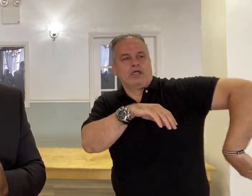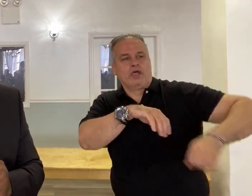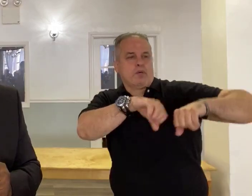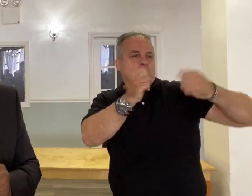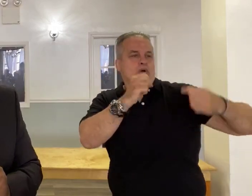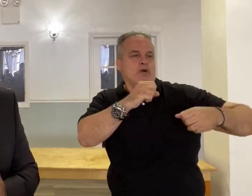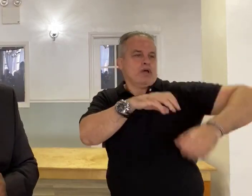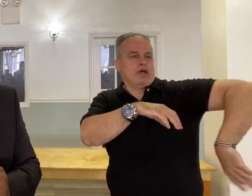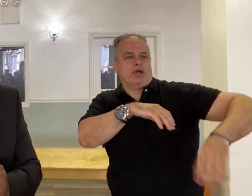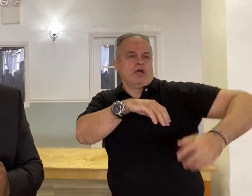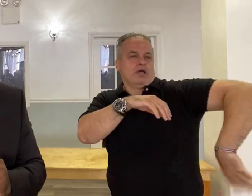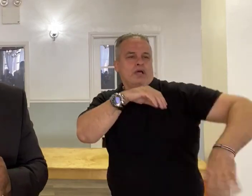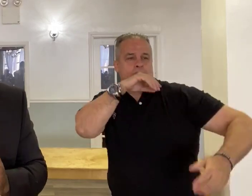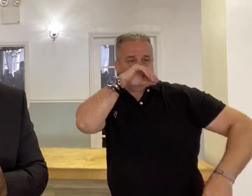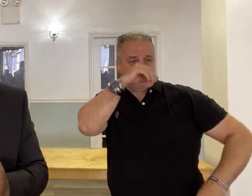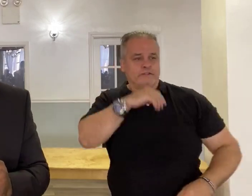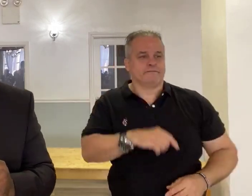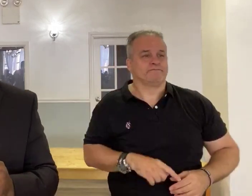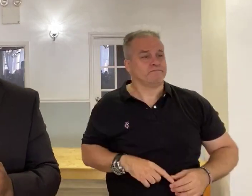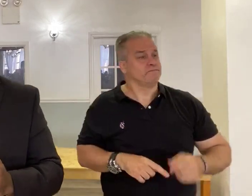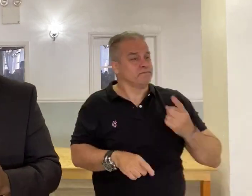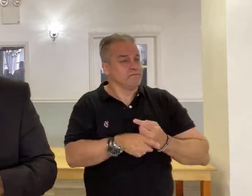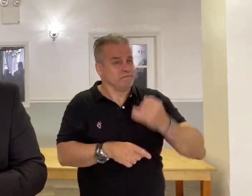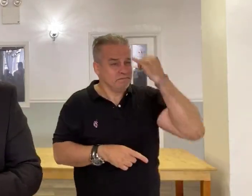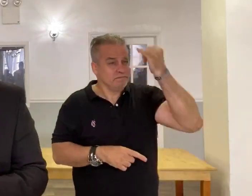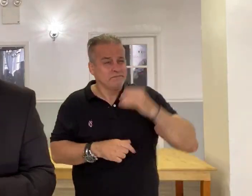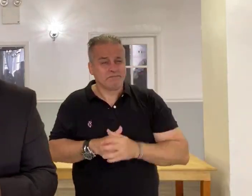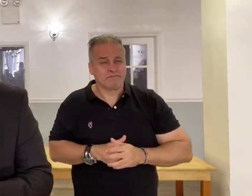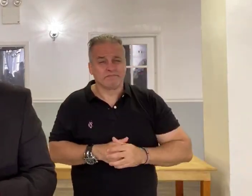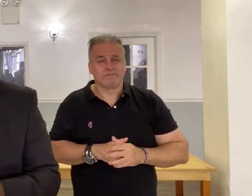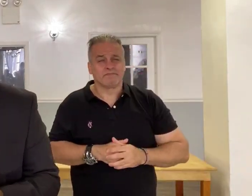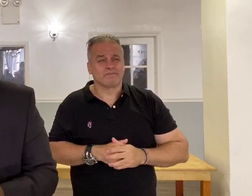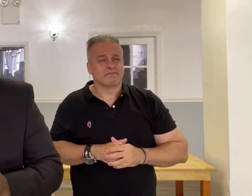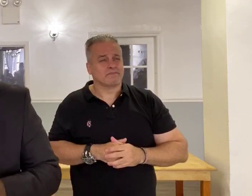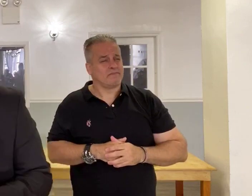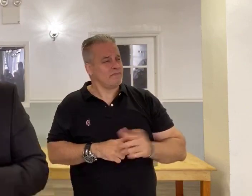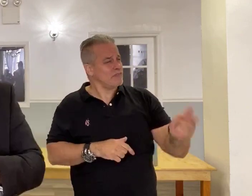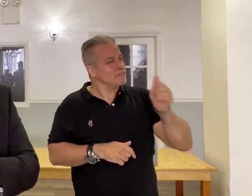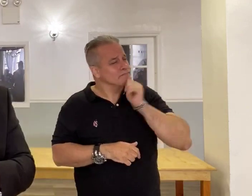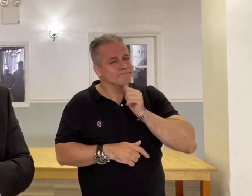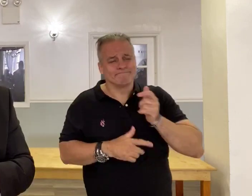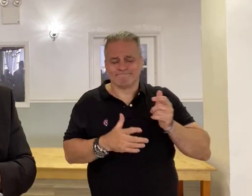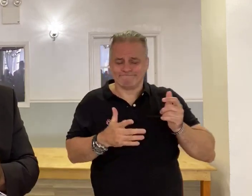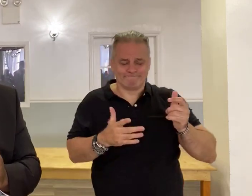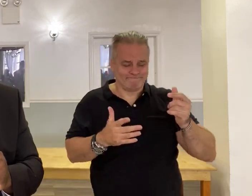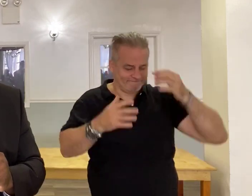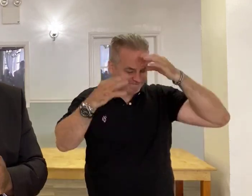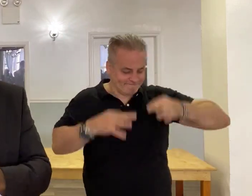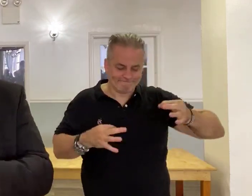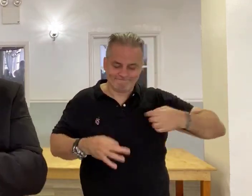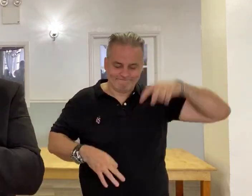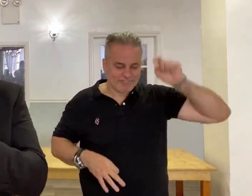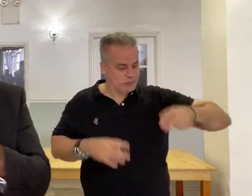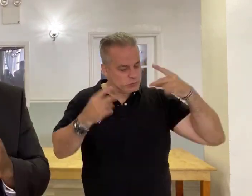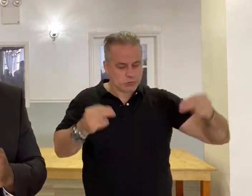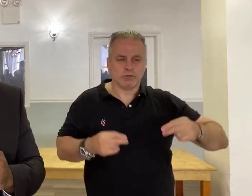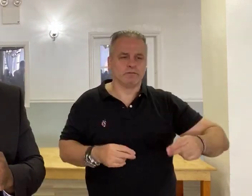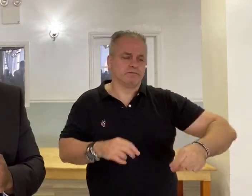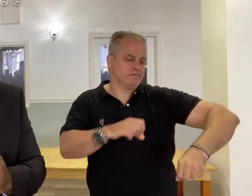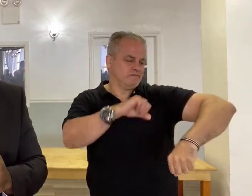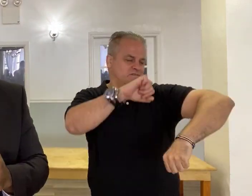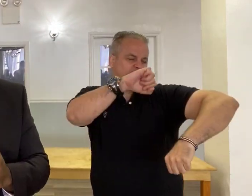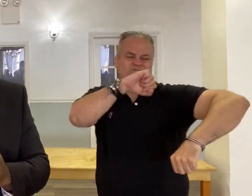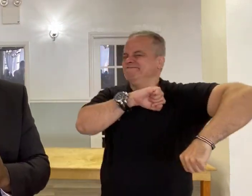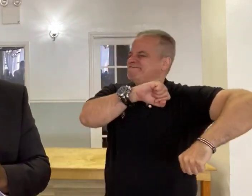the fortitude in his heart to do such a thing. He pushed and pushed and snapped his arm. Snapped his